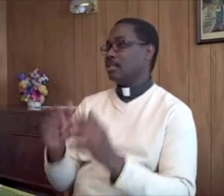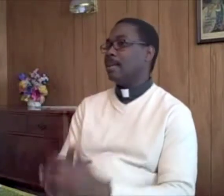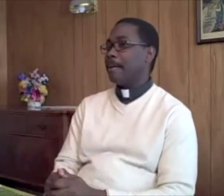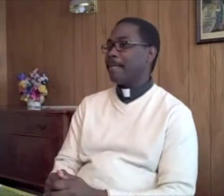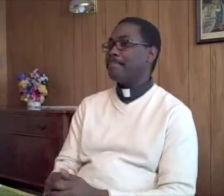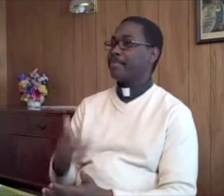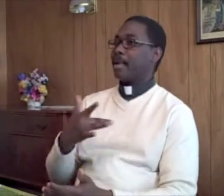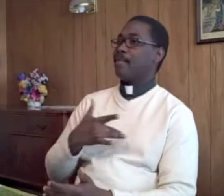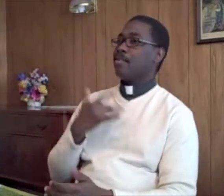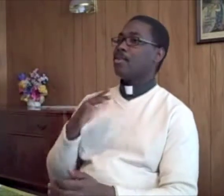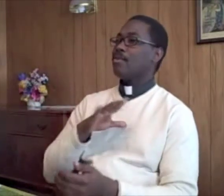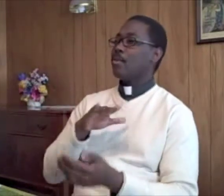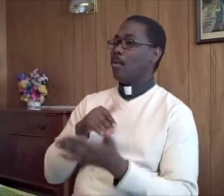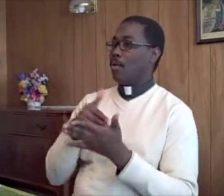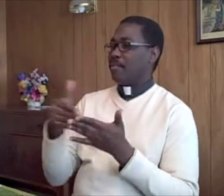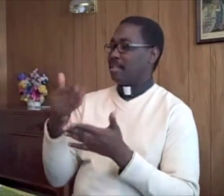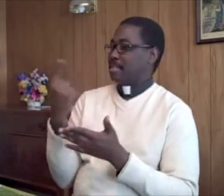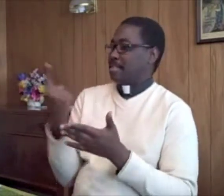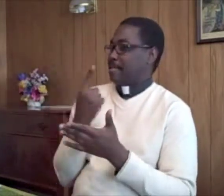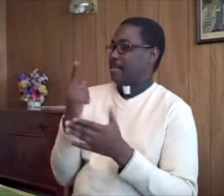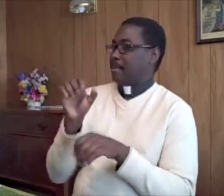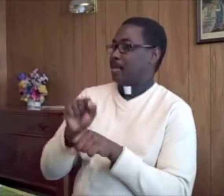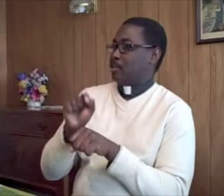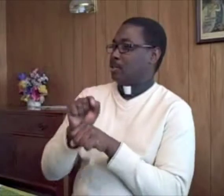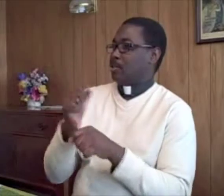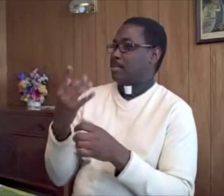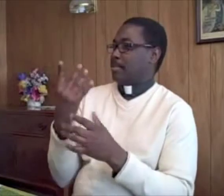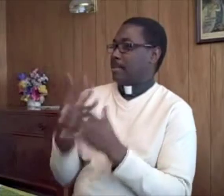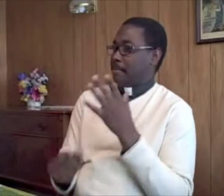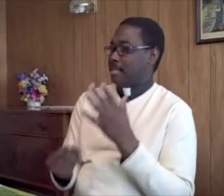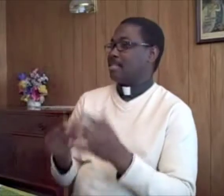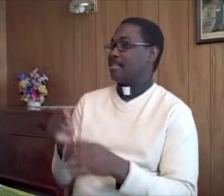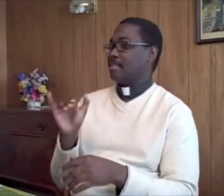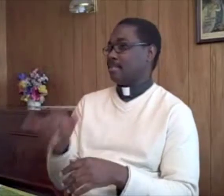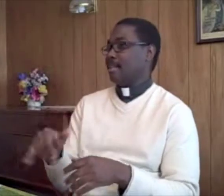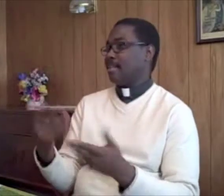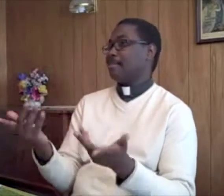for us. And we often see that missing in the church.